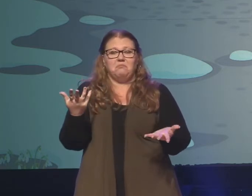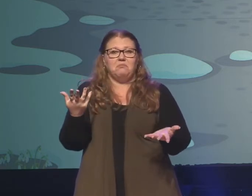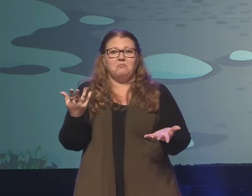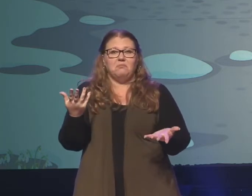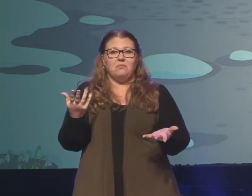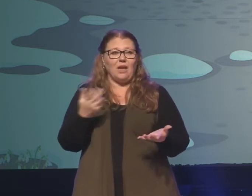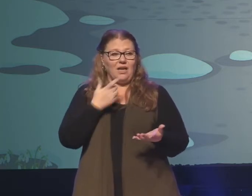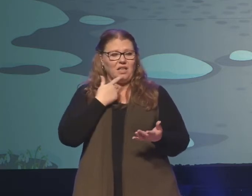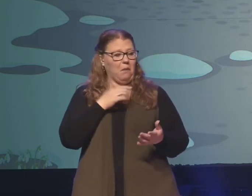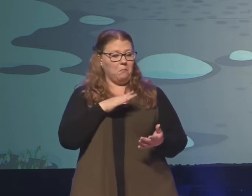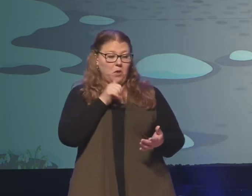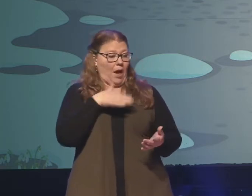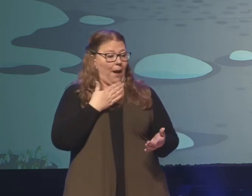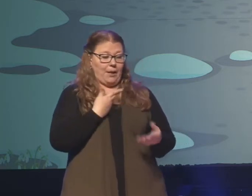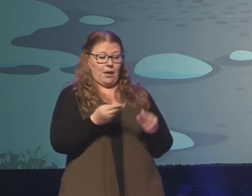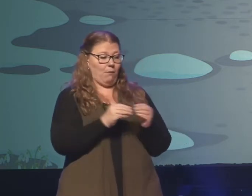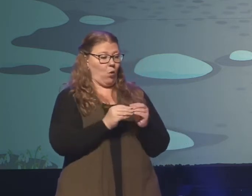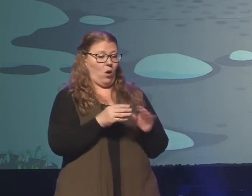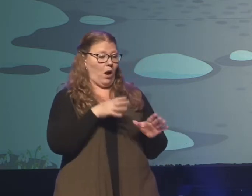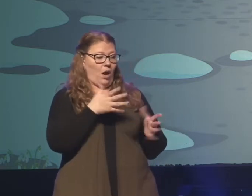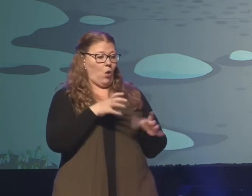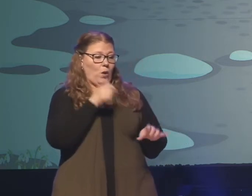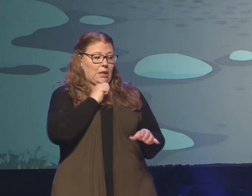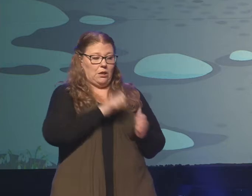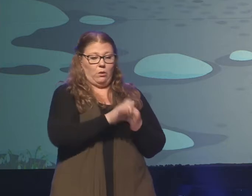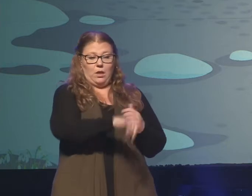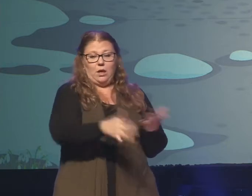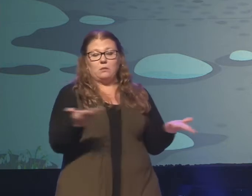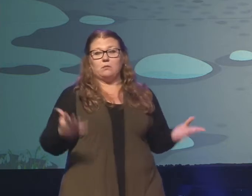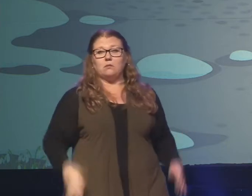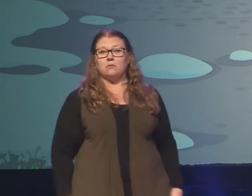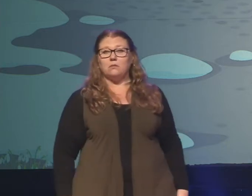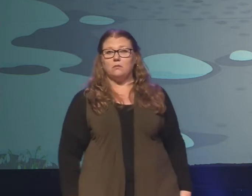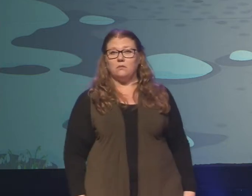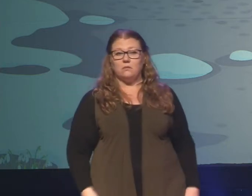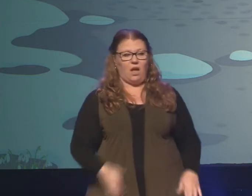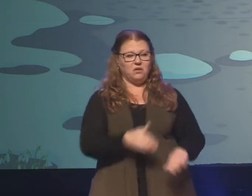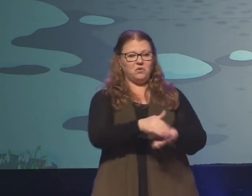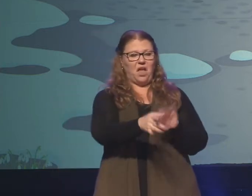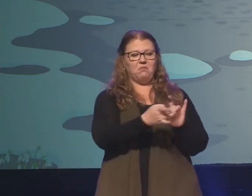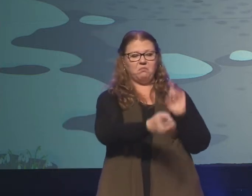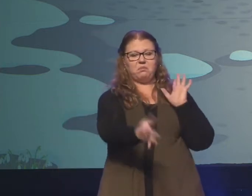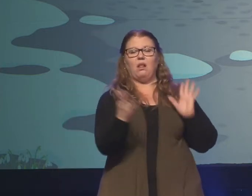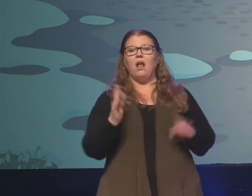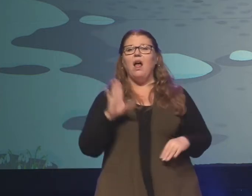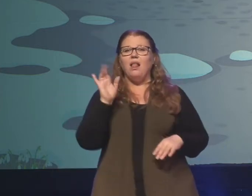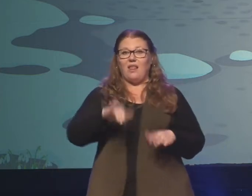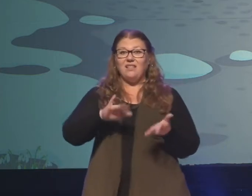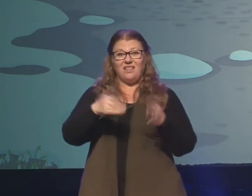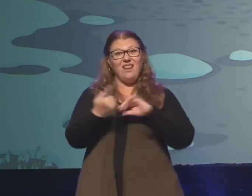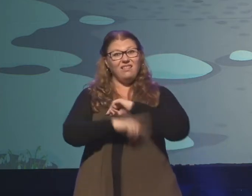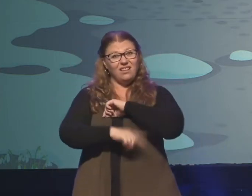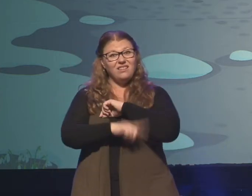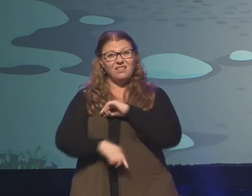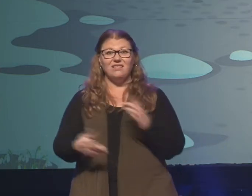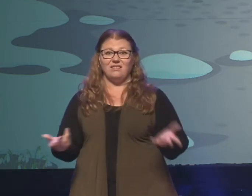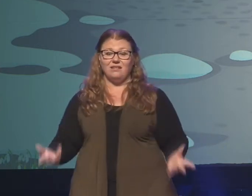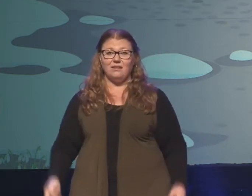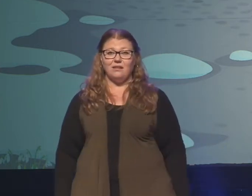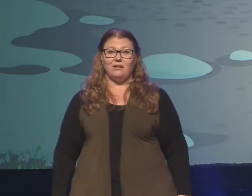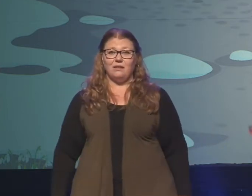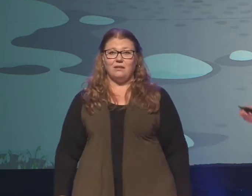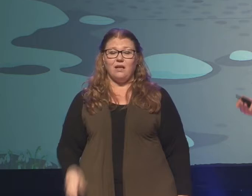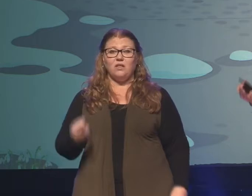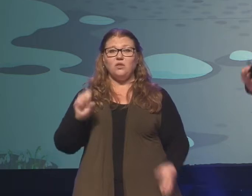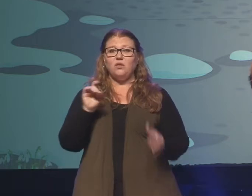could just say, I'm not happy anymore. I don't want to deal with this. And send you off. And it was basically a death sentence. And